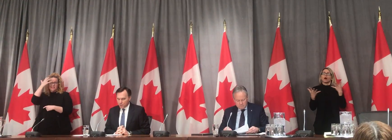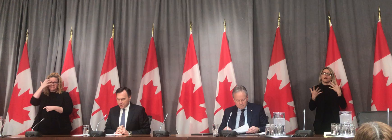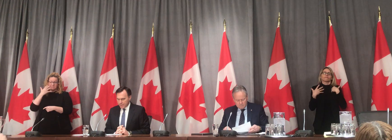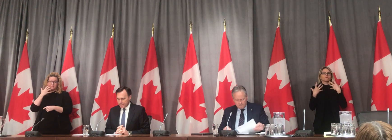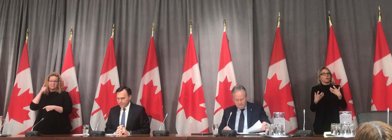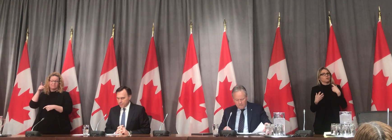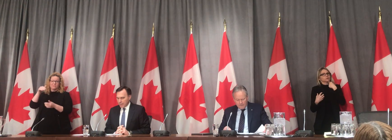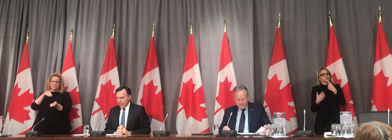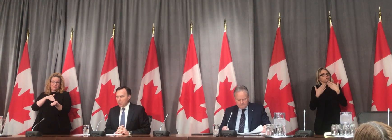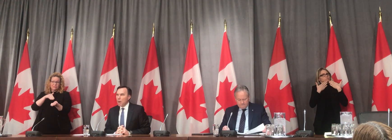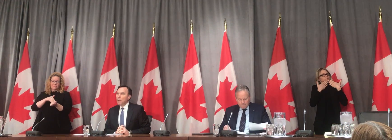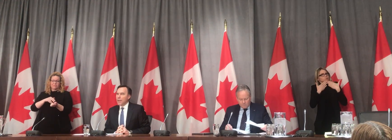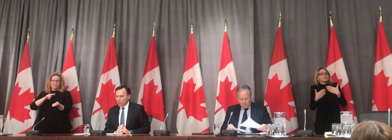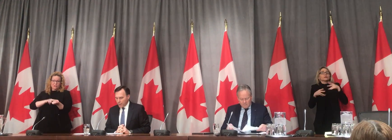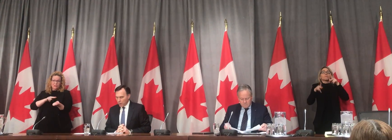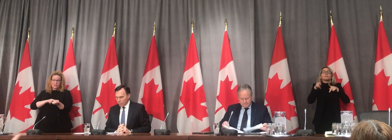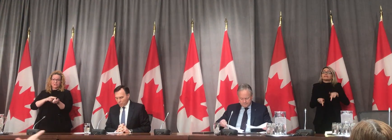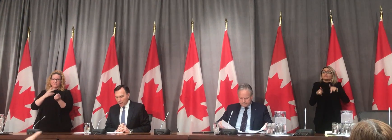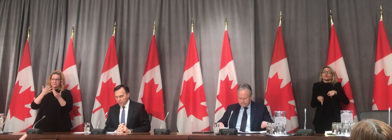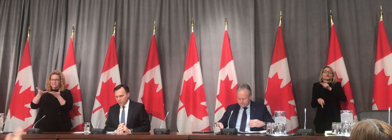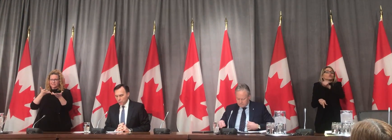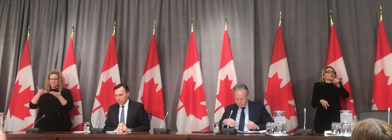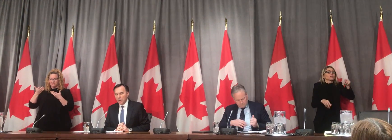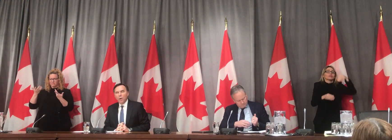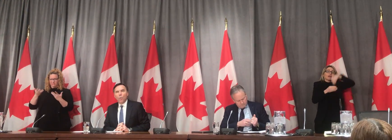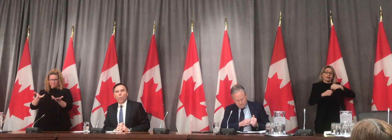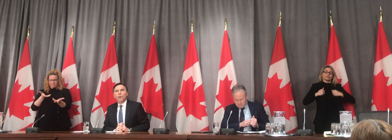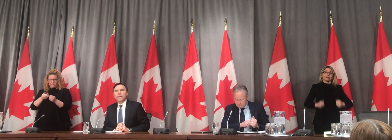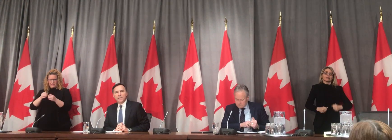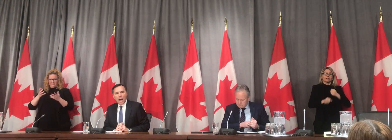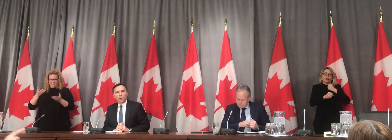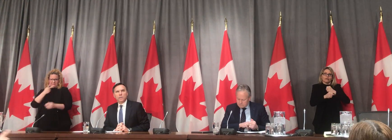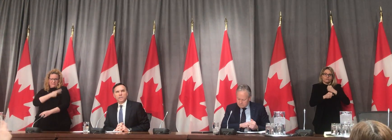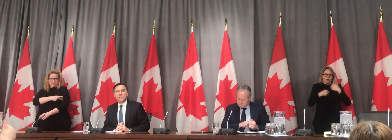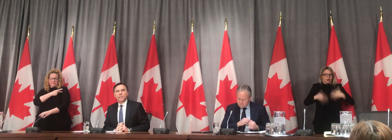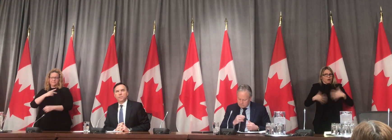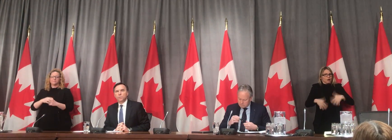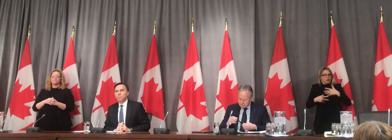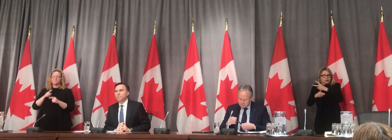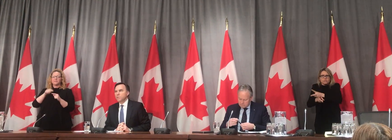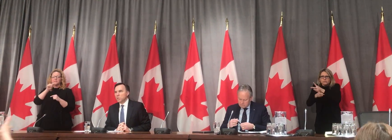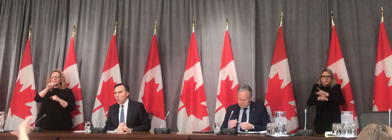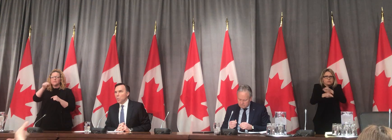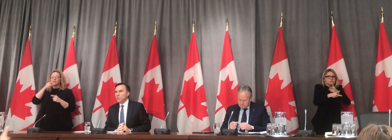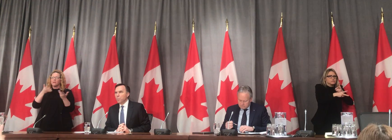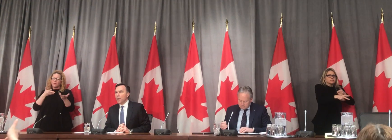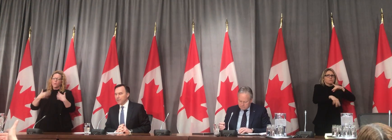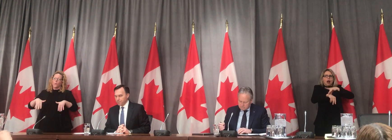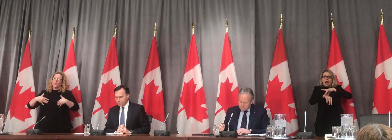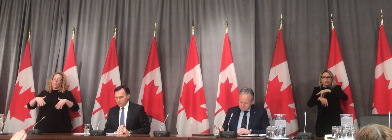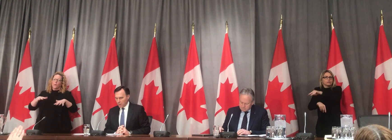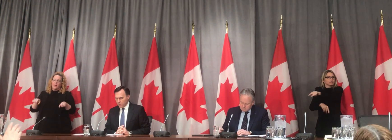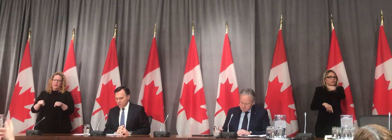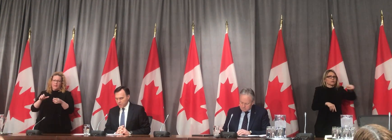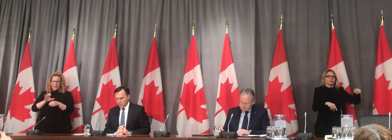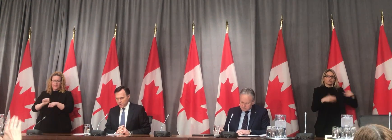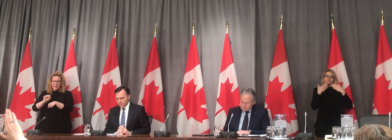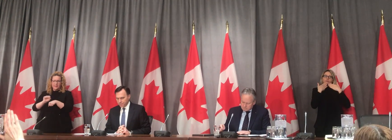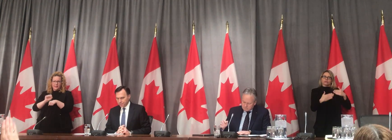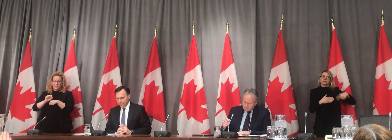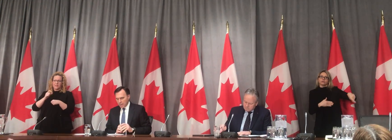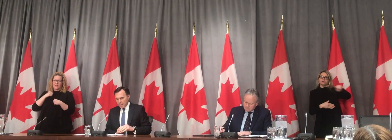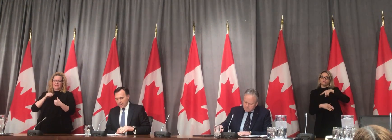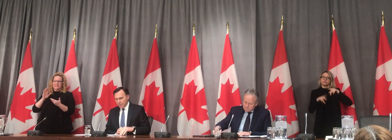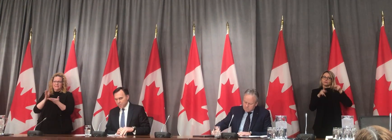treating patients and the public healthcare providers who are working tirelessly to slow the spread of this